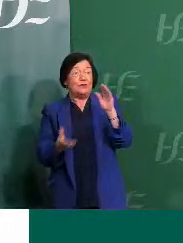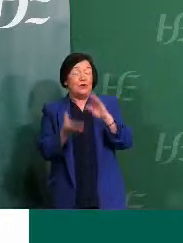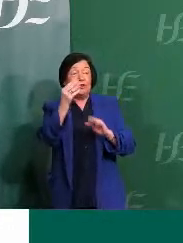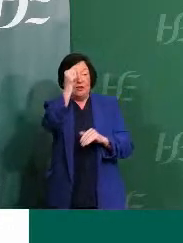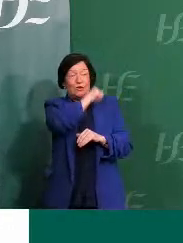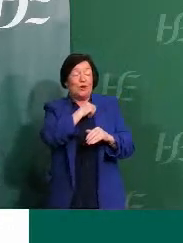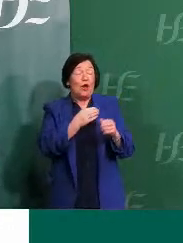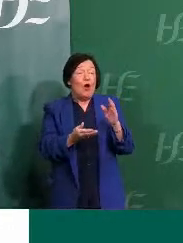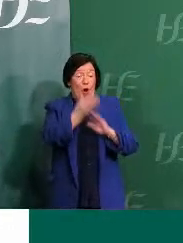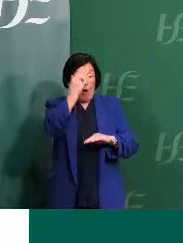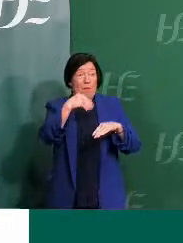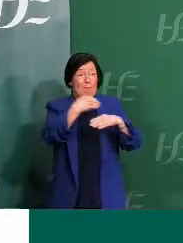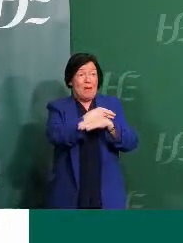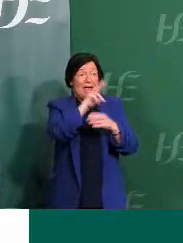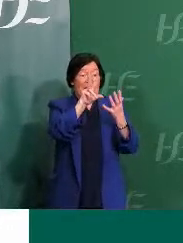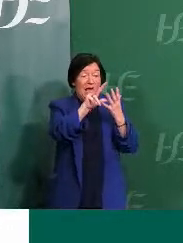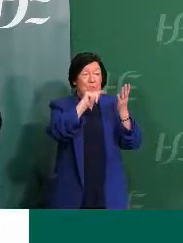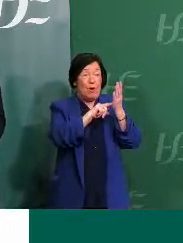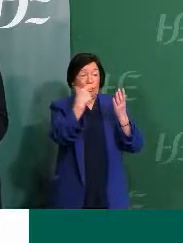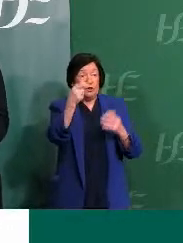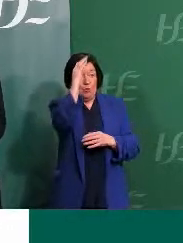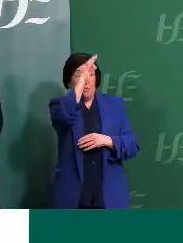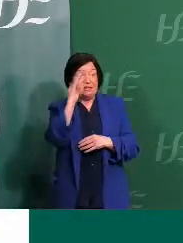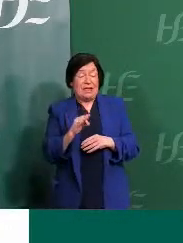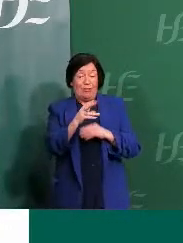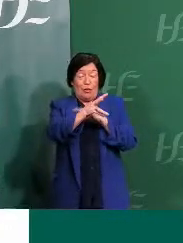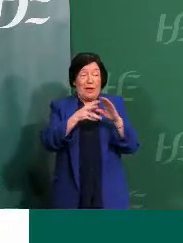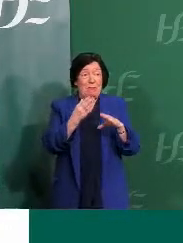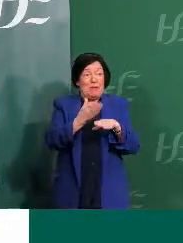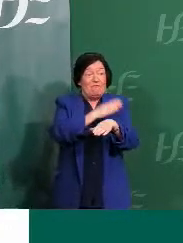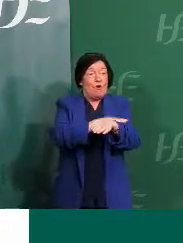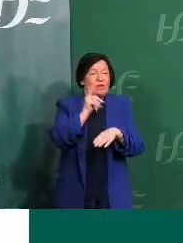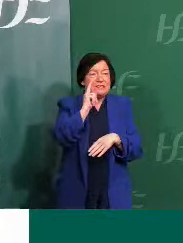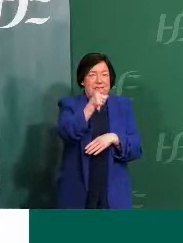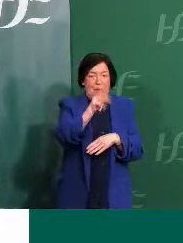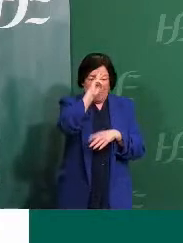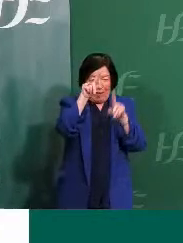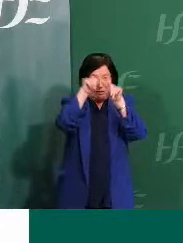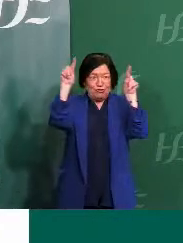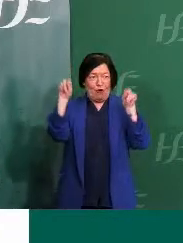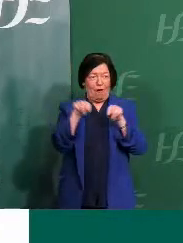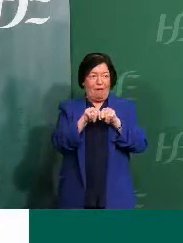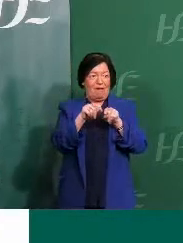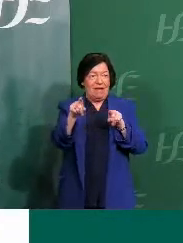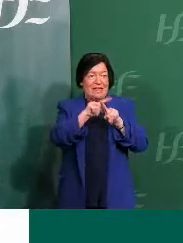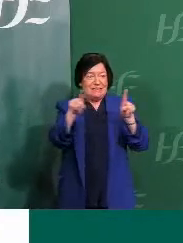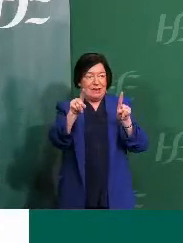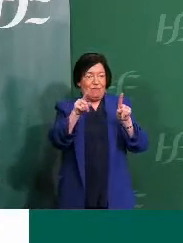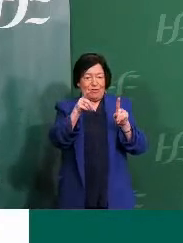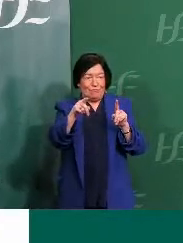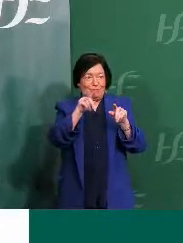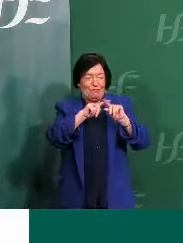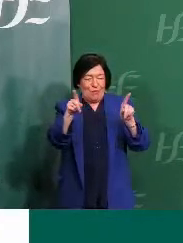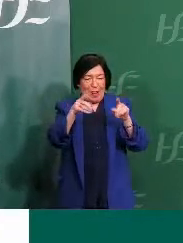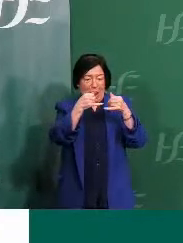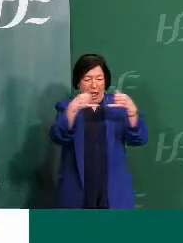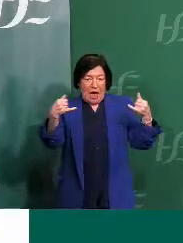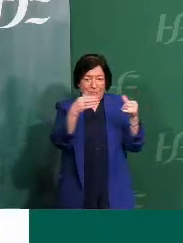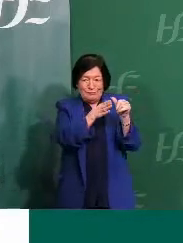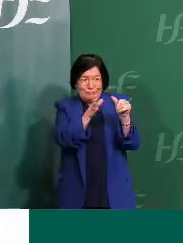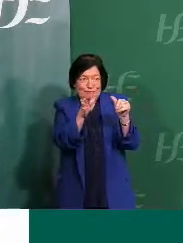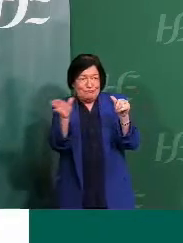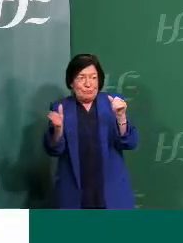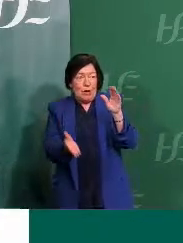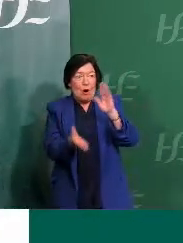up 8.2% on the previous week. And you'll see there in the graph that that's a different direction for that line to be going that week. So up